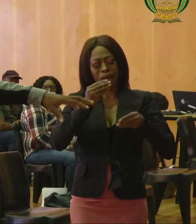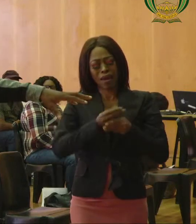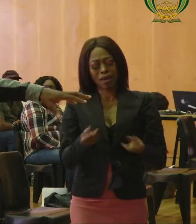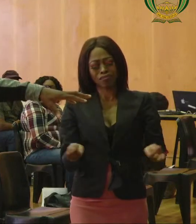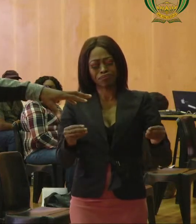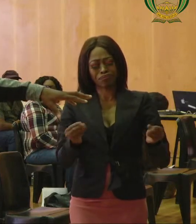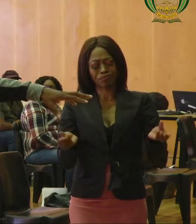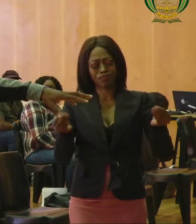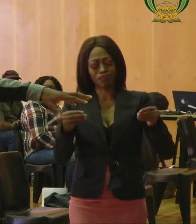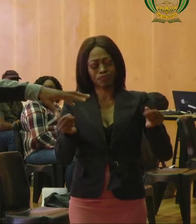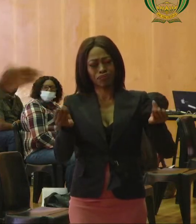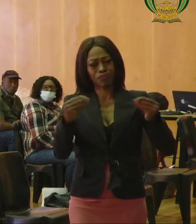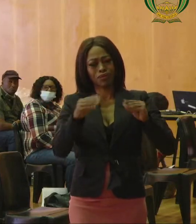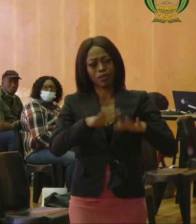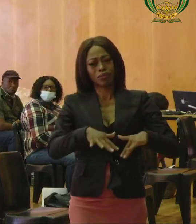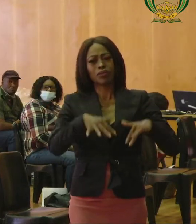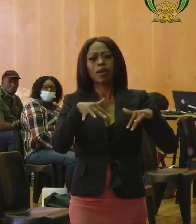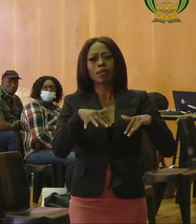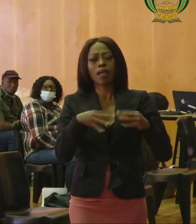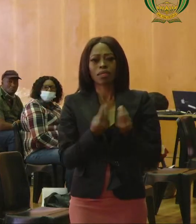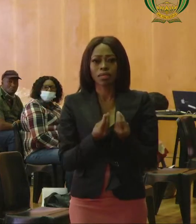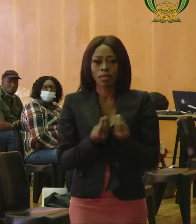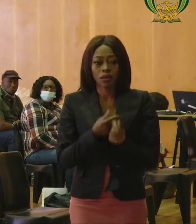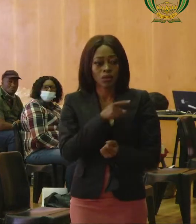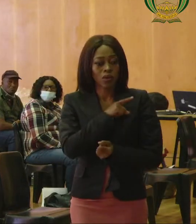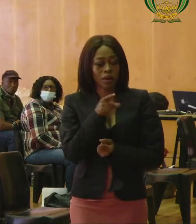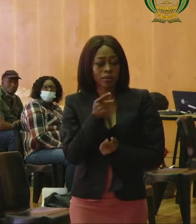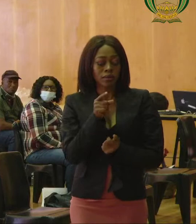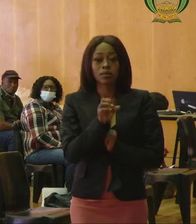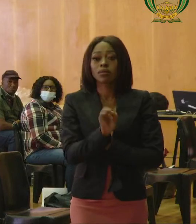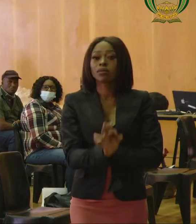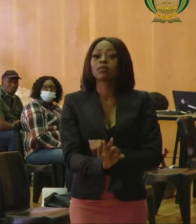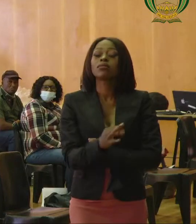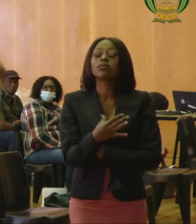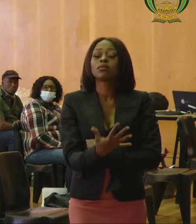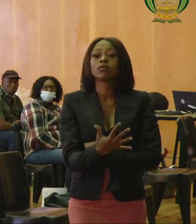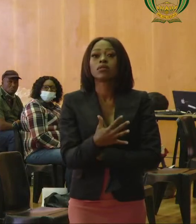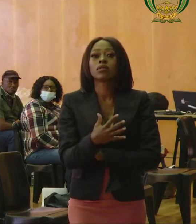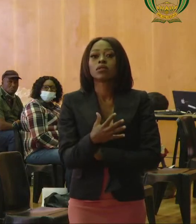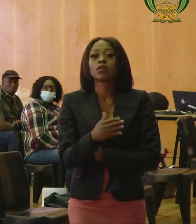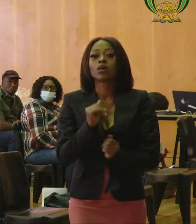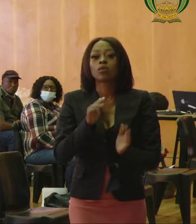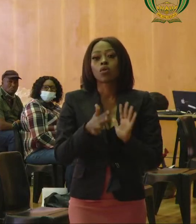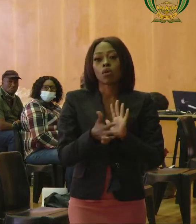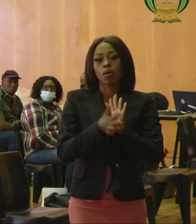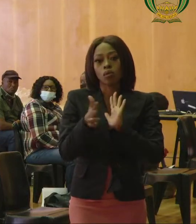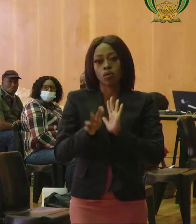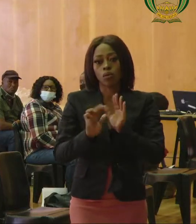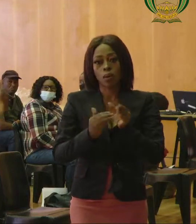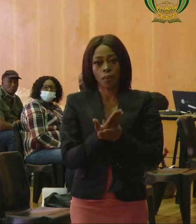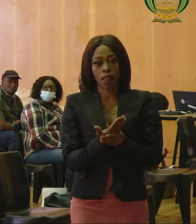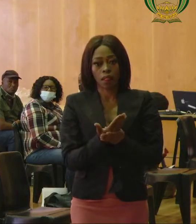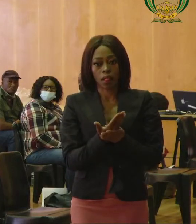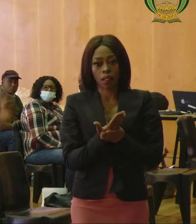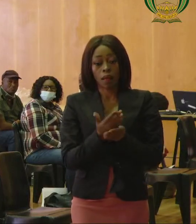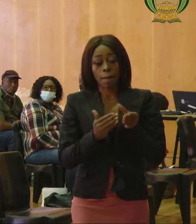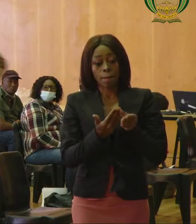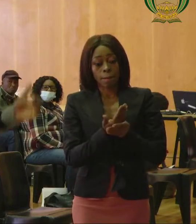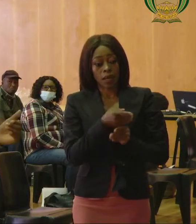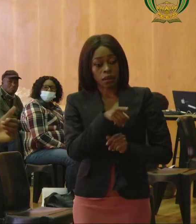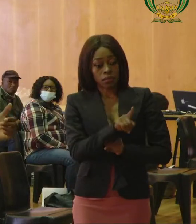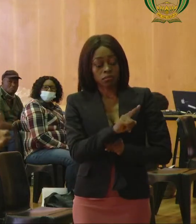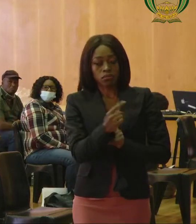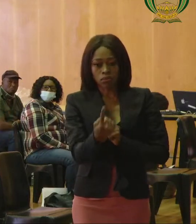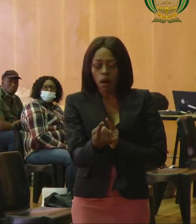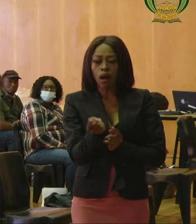parliament? Because when you want to pass a bill, the bill should speak to the